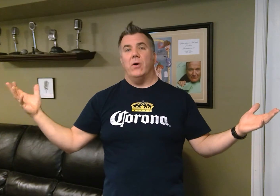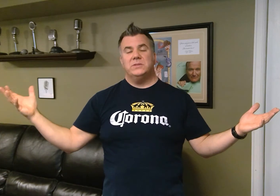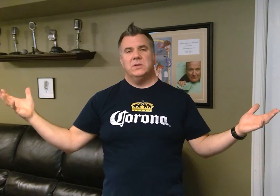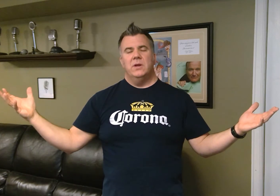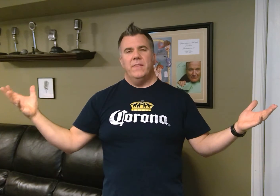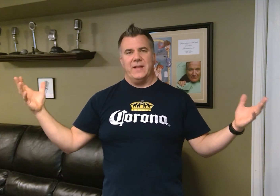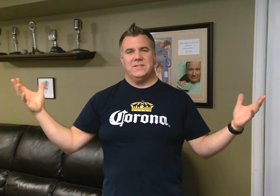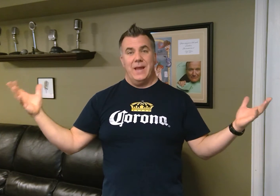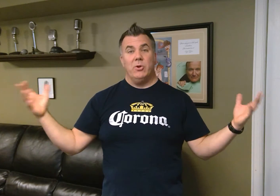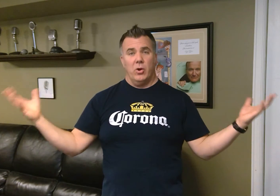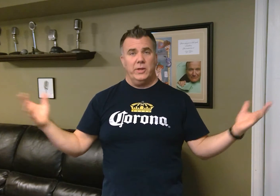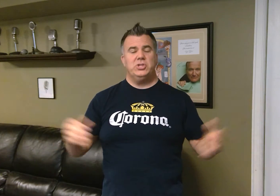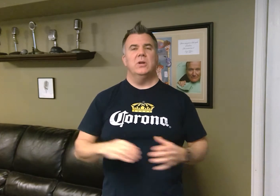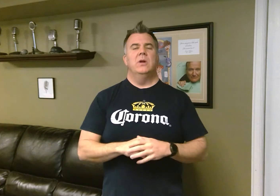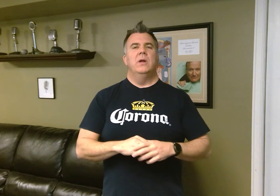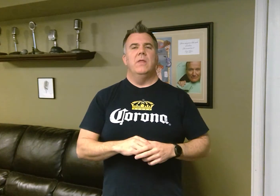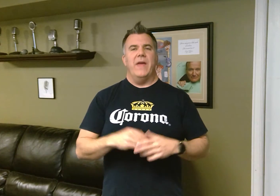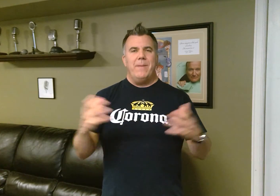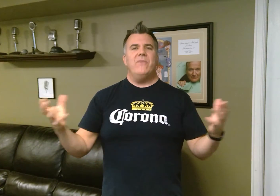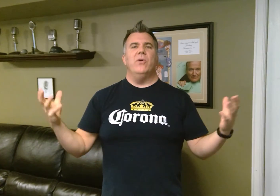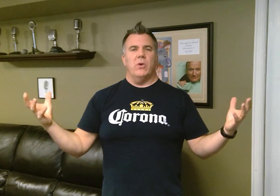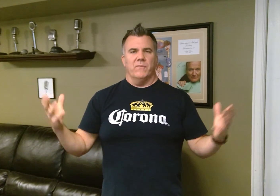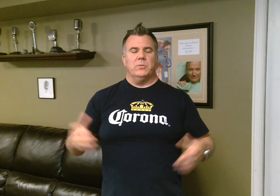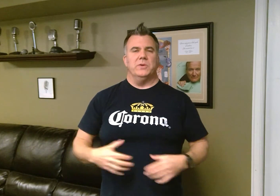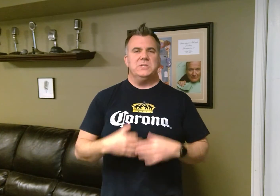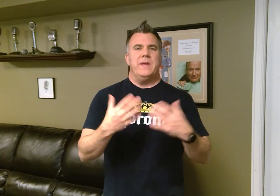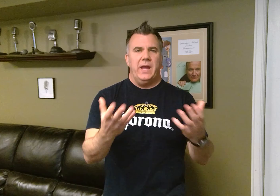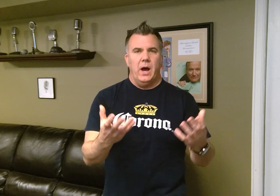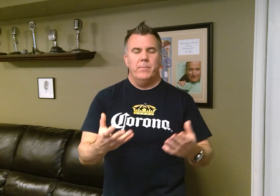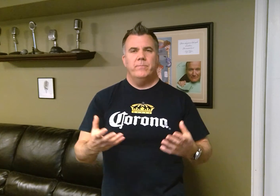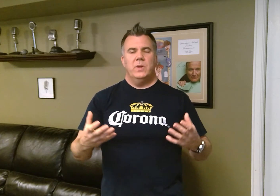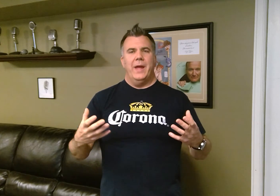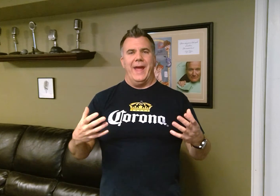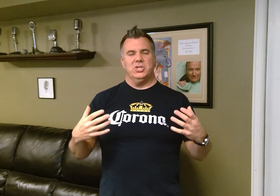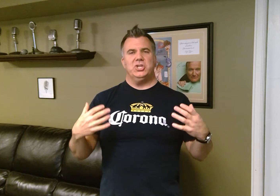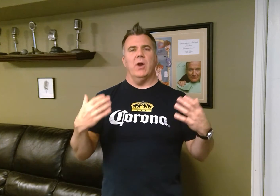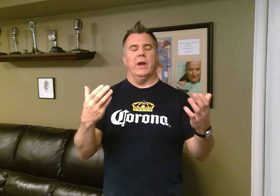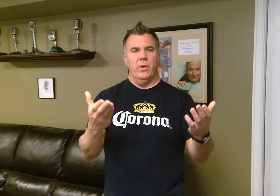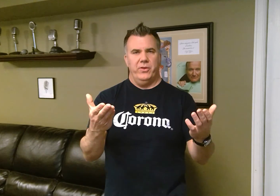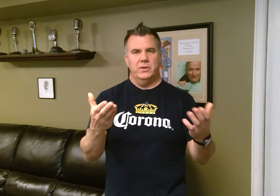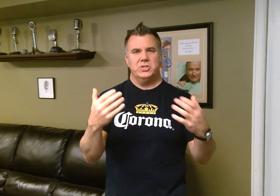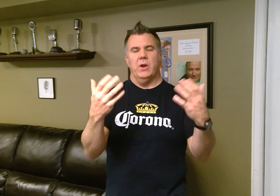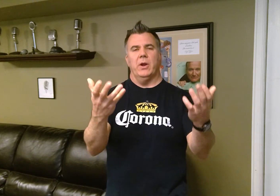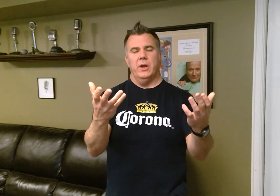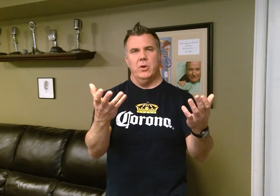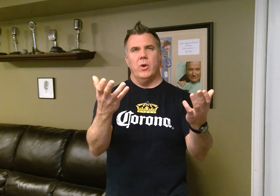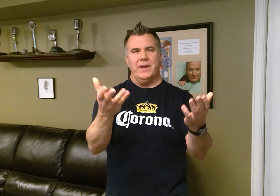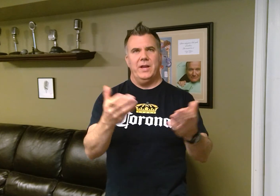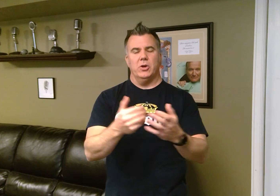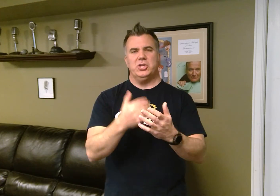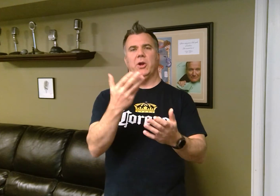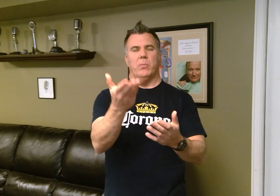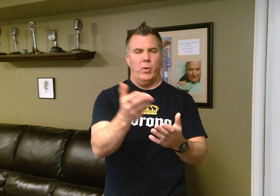felt that same courage, they may feel comfortable in speaking up and sharing your idea or sharing your point of